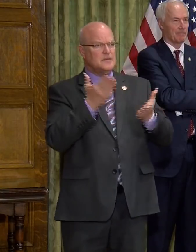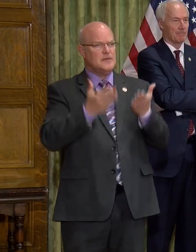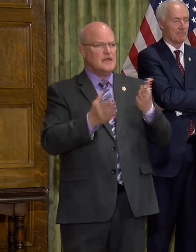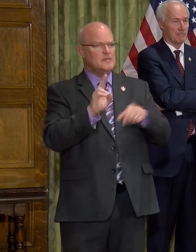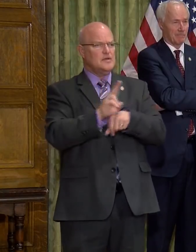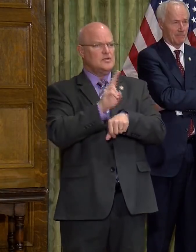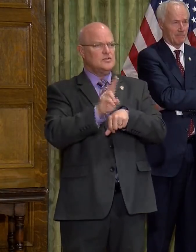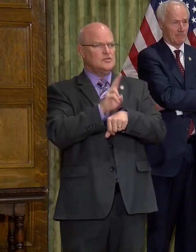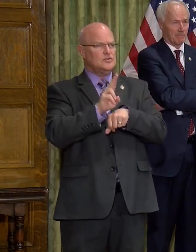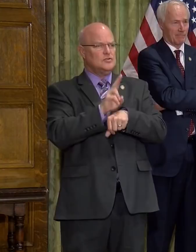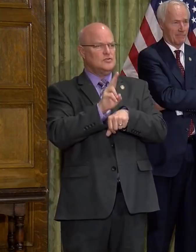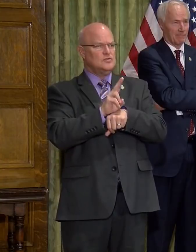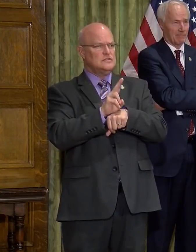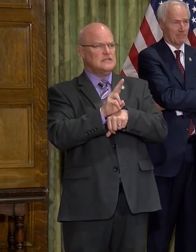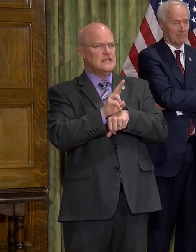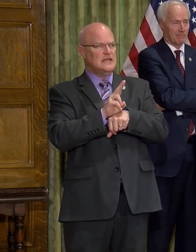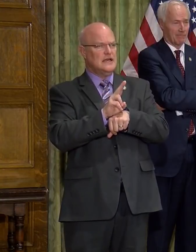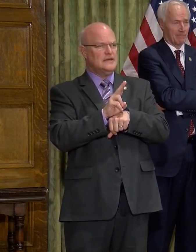been using